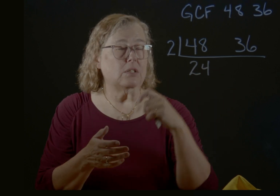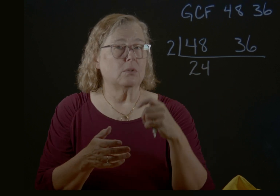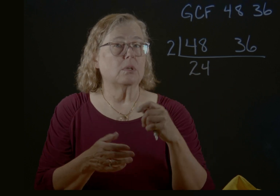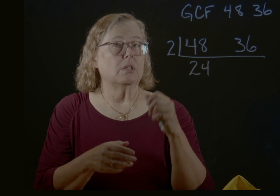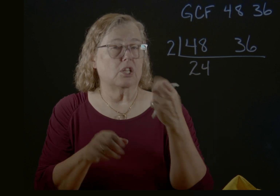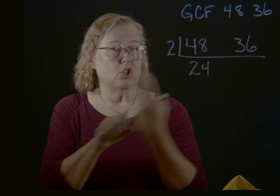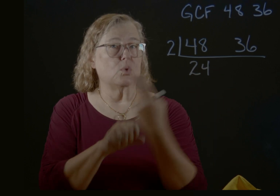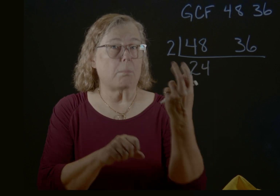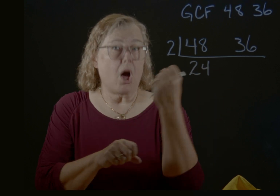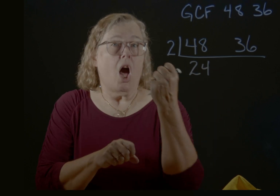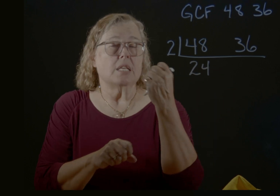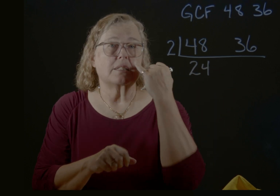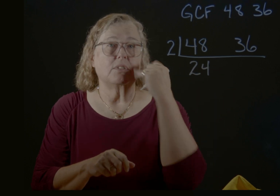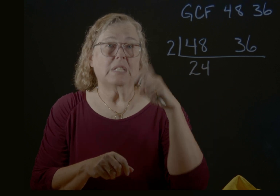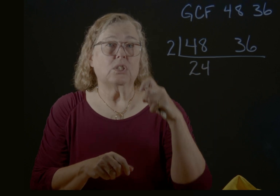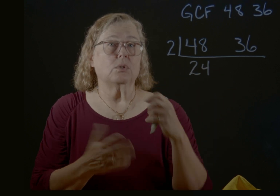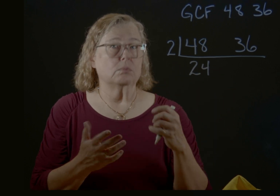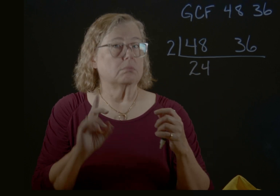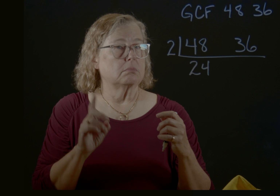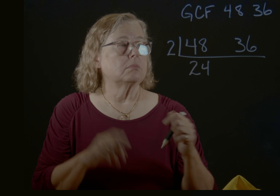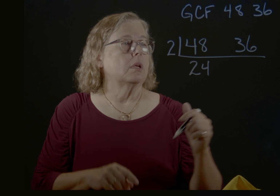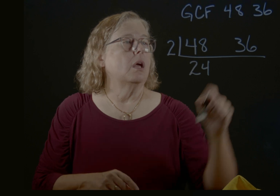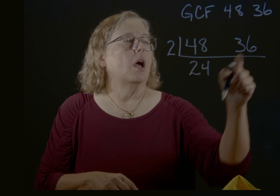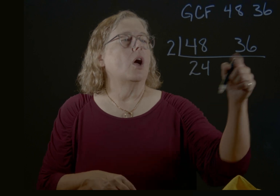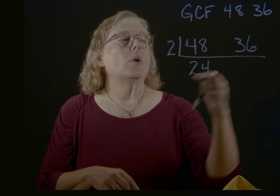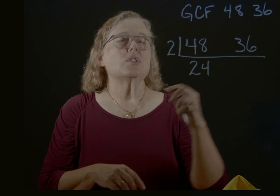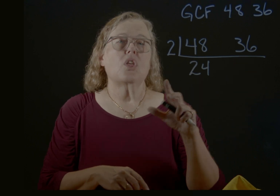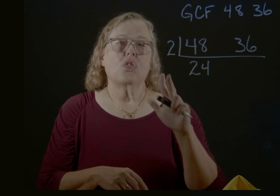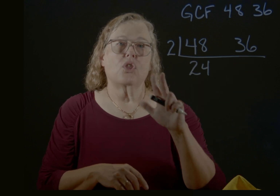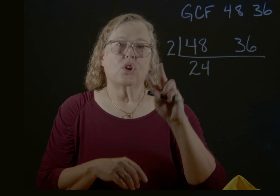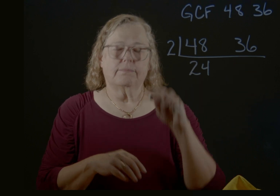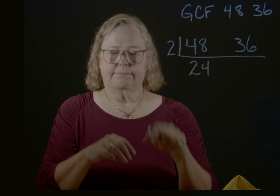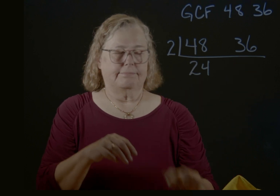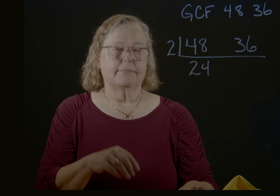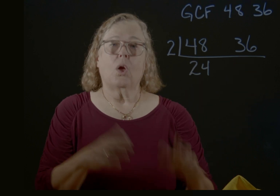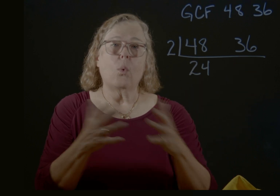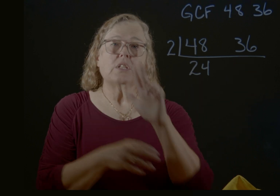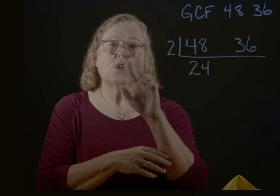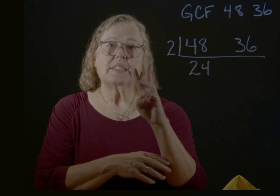to. Just pause the video if you need to, not a problem. What is 36 divided by